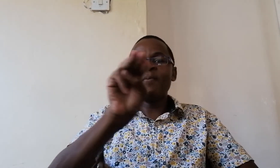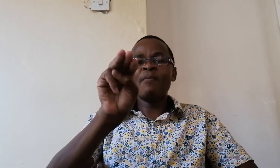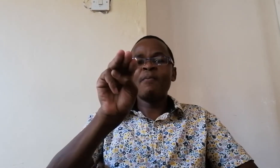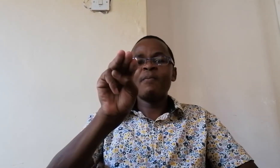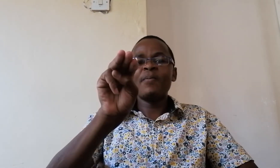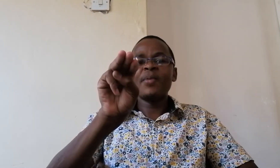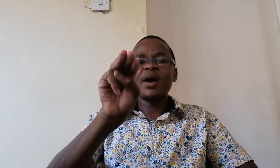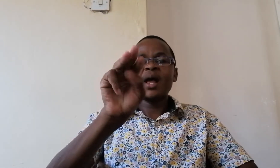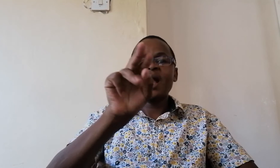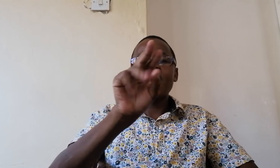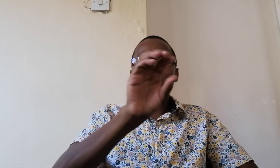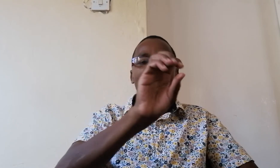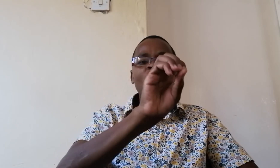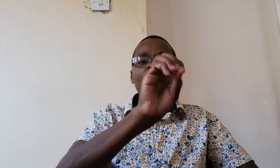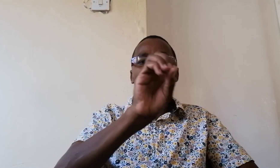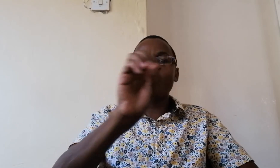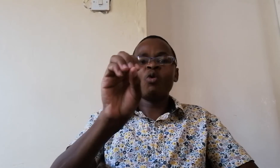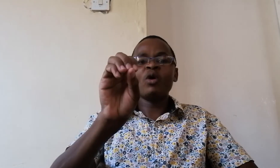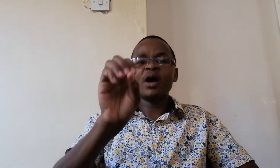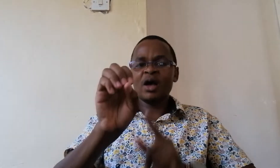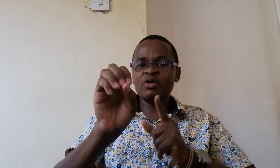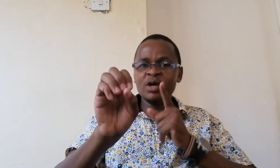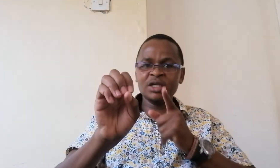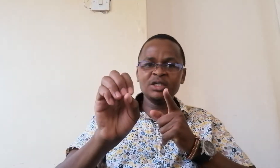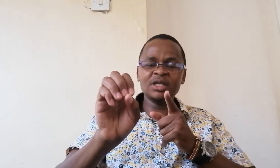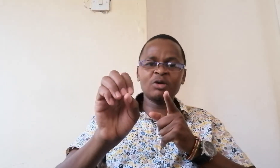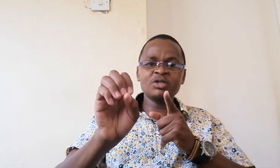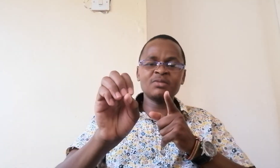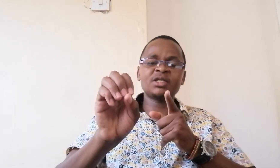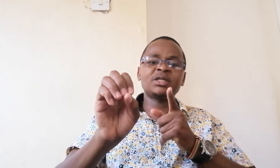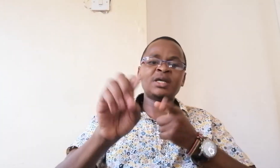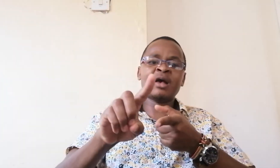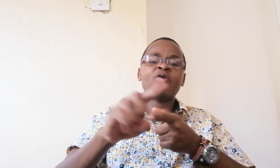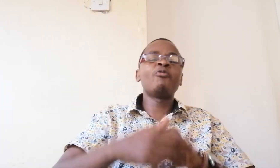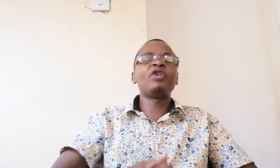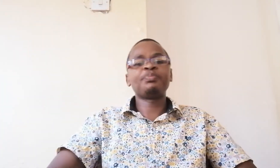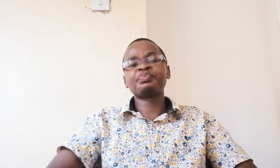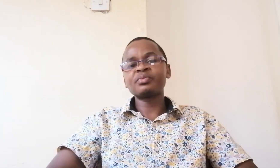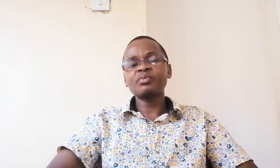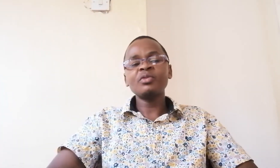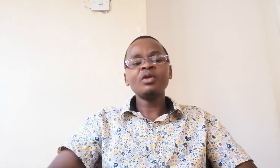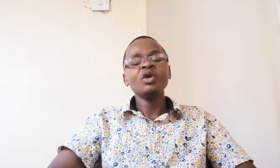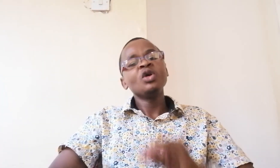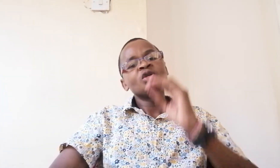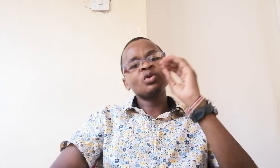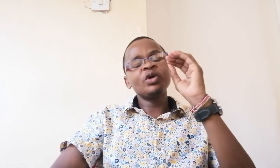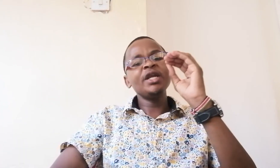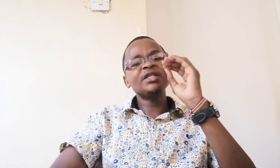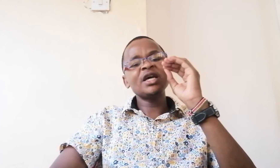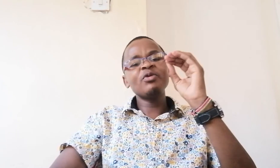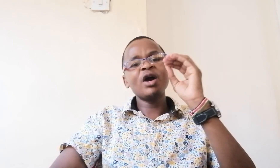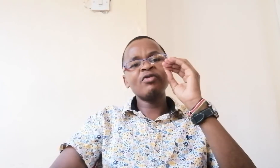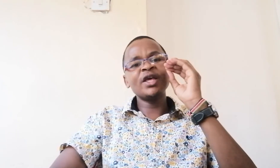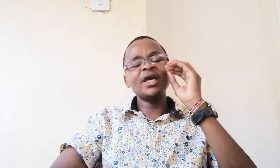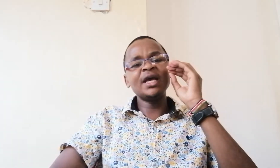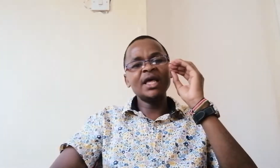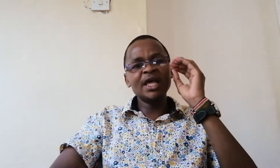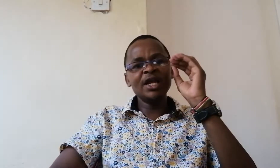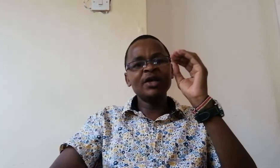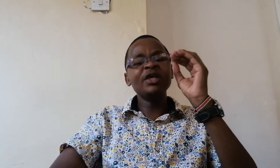M, O. Are you getting the concept? Yeah, hopefully. So anytime you have even